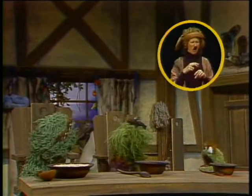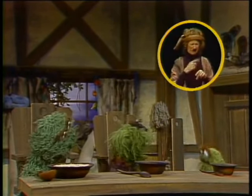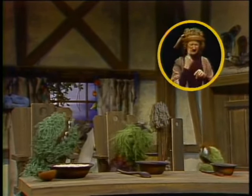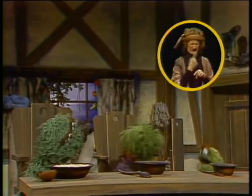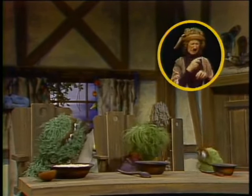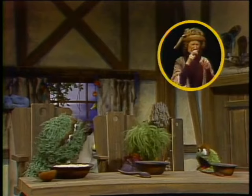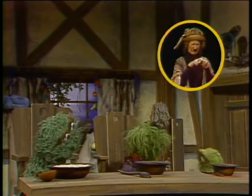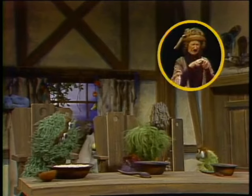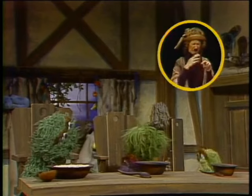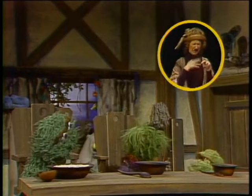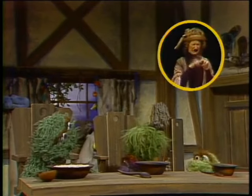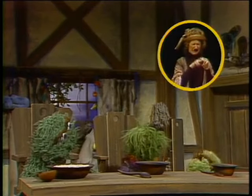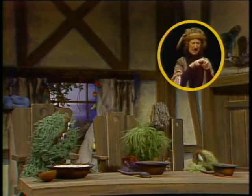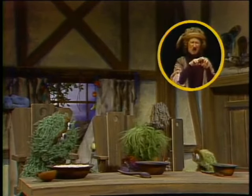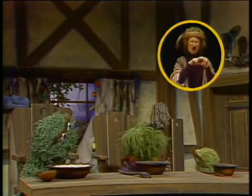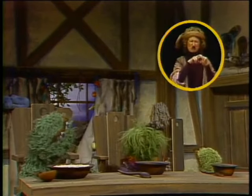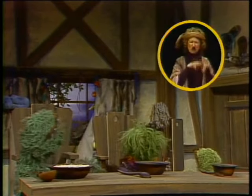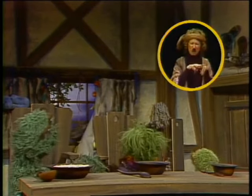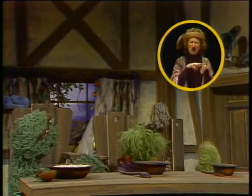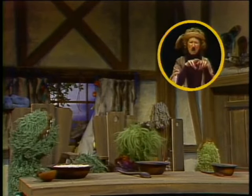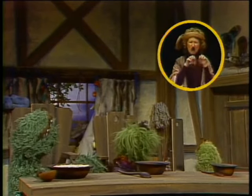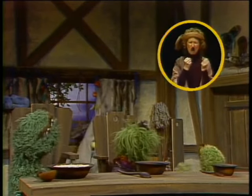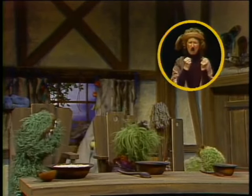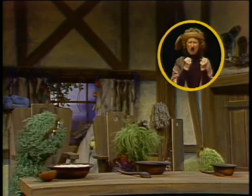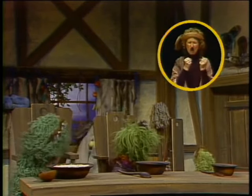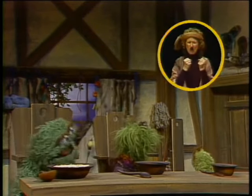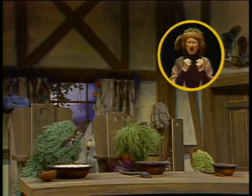in my chair and they broke it. Oh, boy.